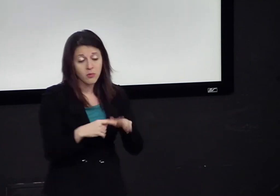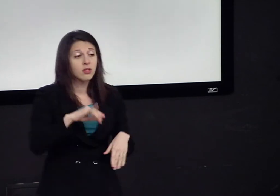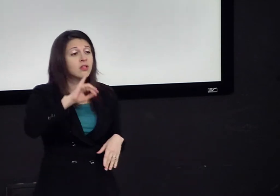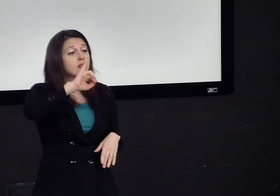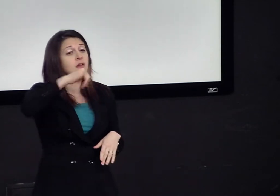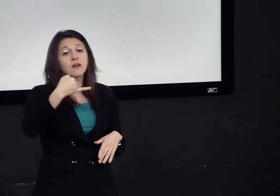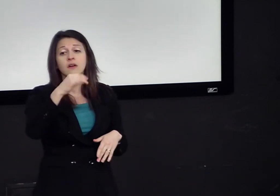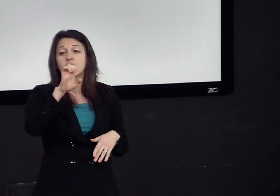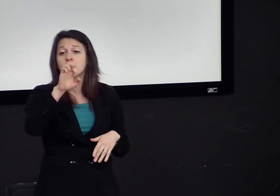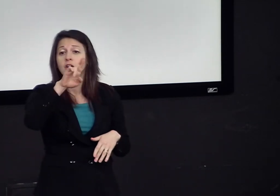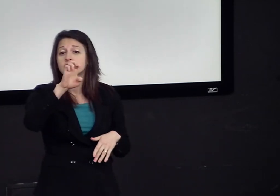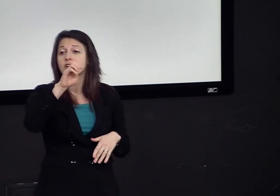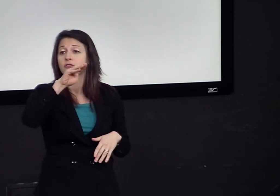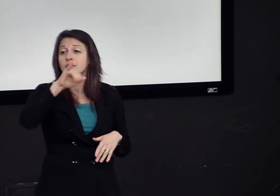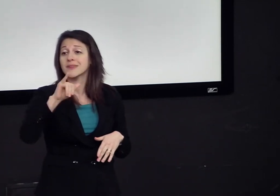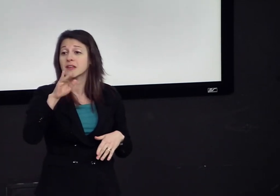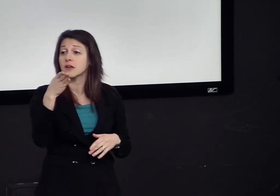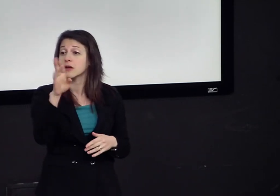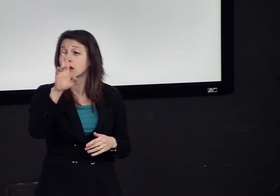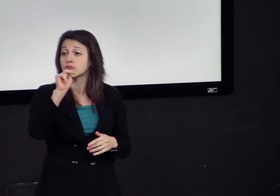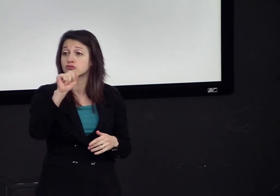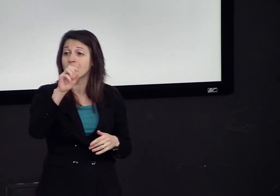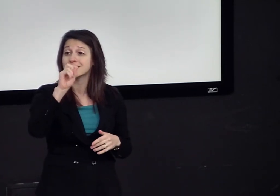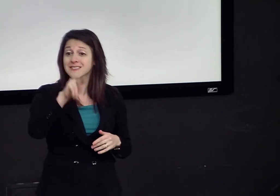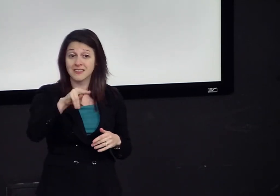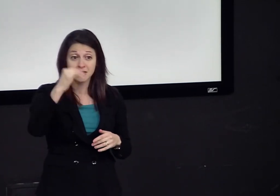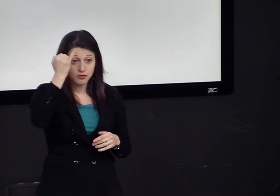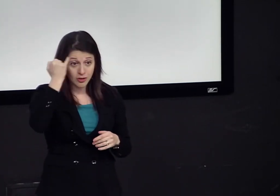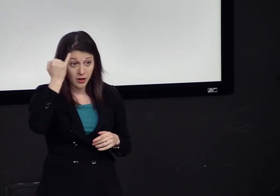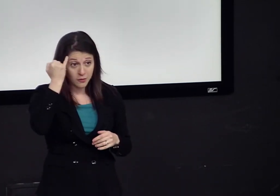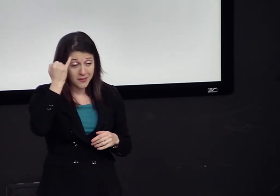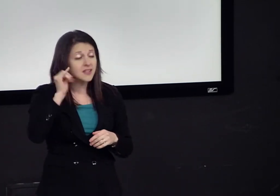done their work within the VRS center. And Dr. Jeremy